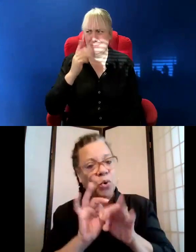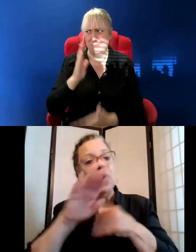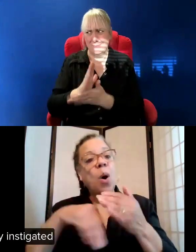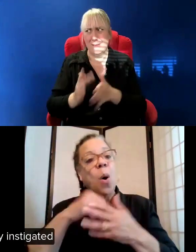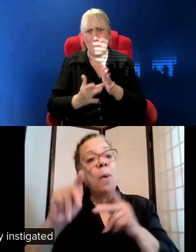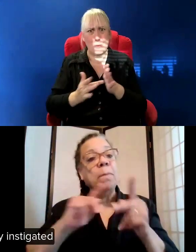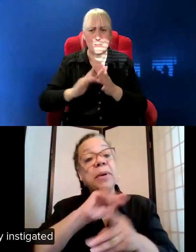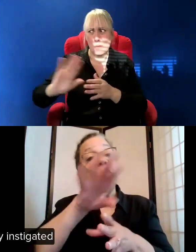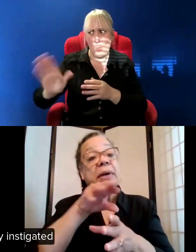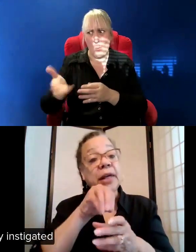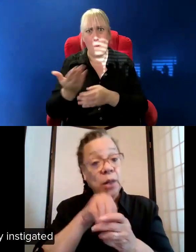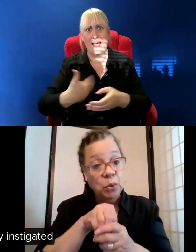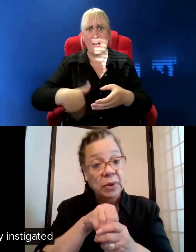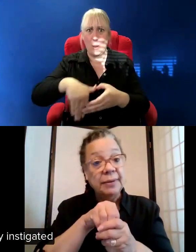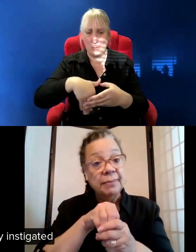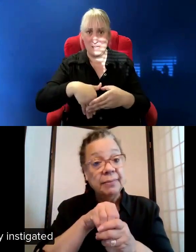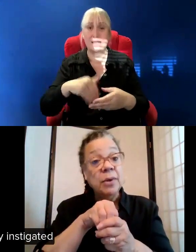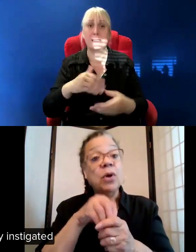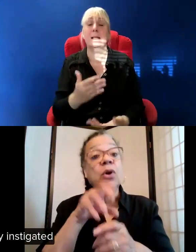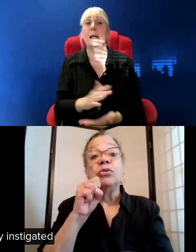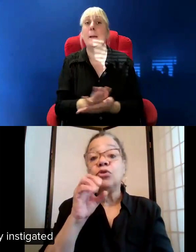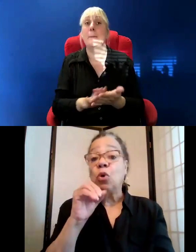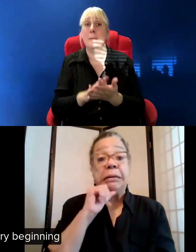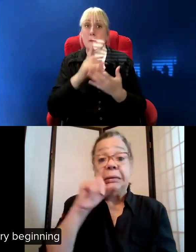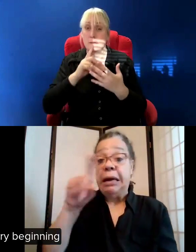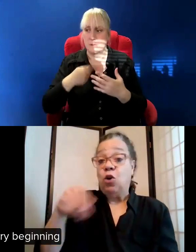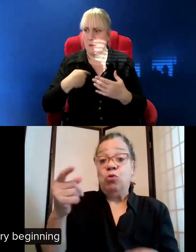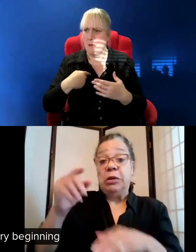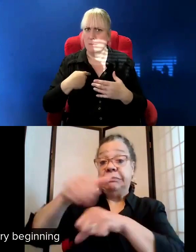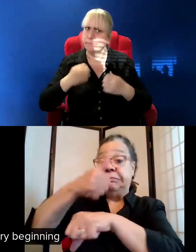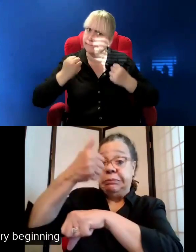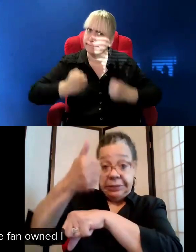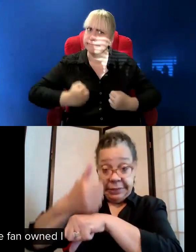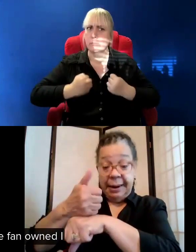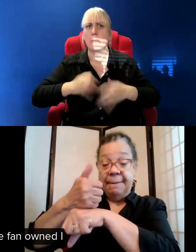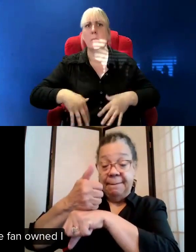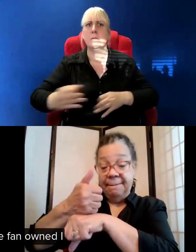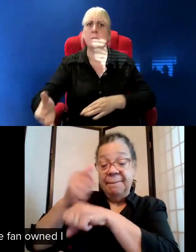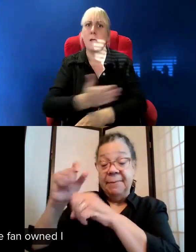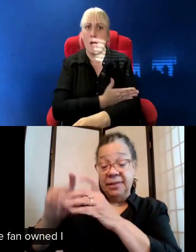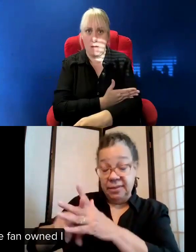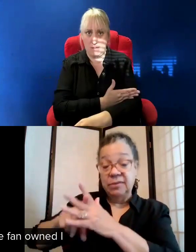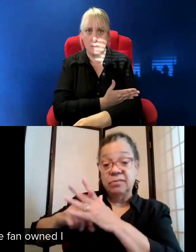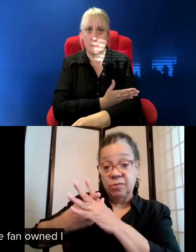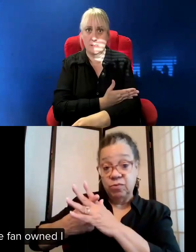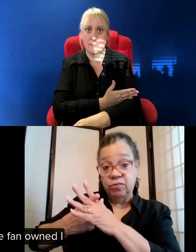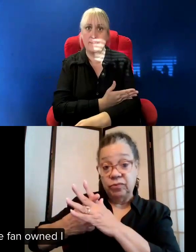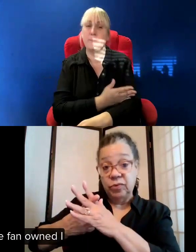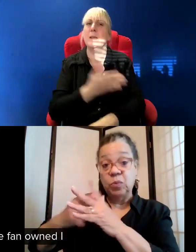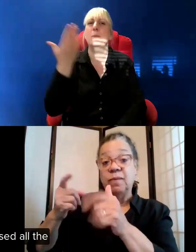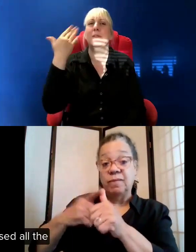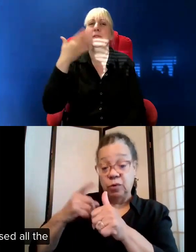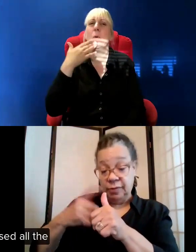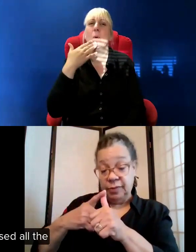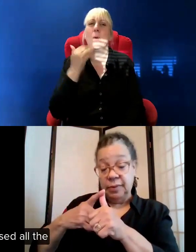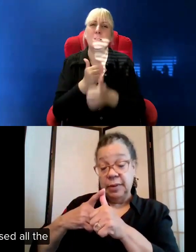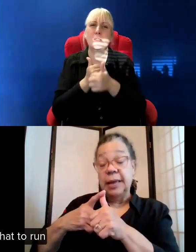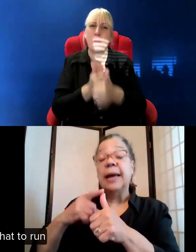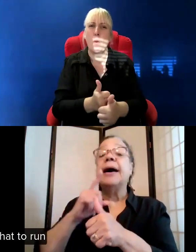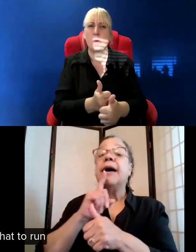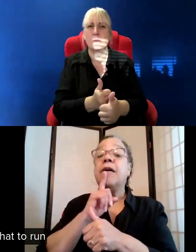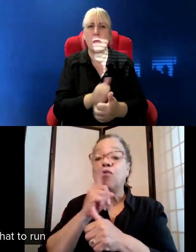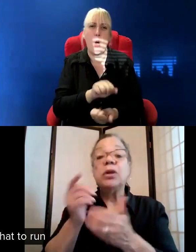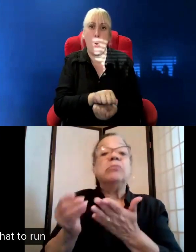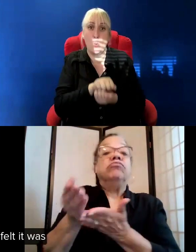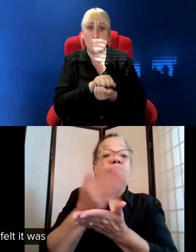included. So I not only instigated that at the very beginning when we were fan owned, I actually raised all the